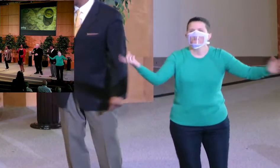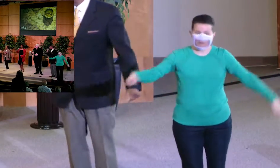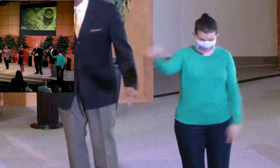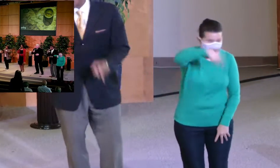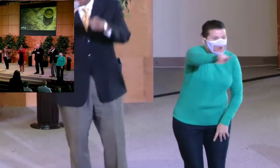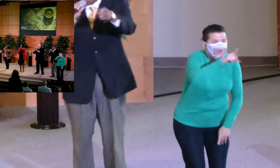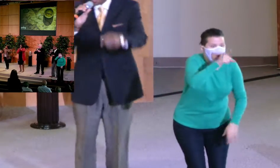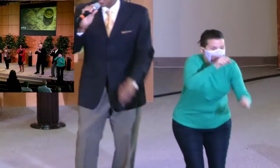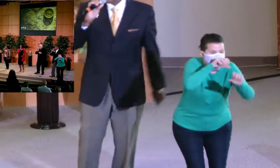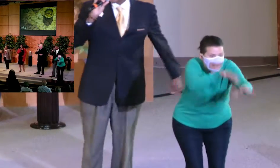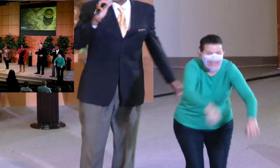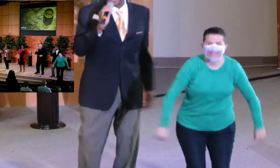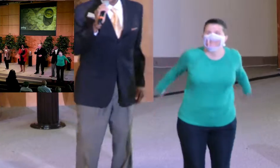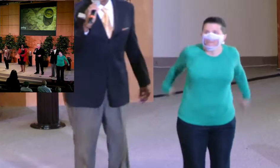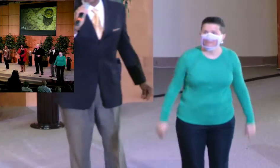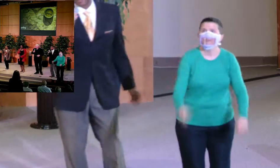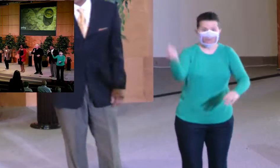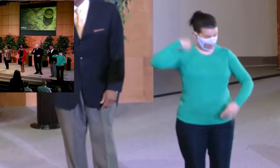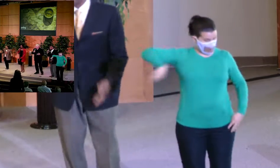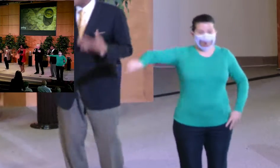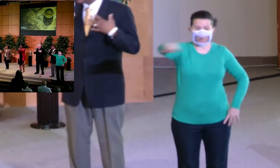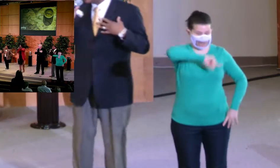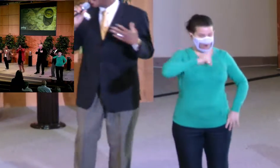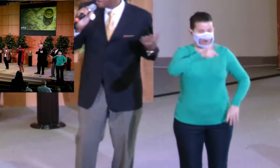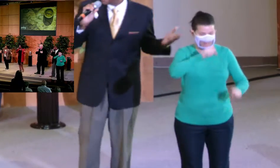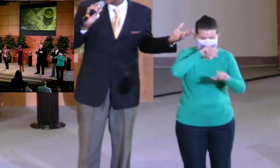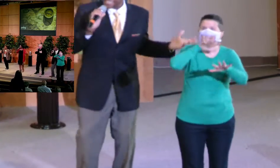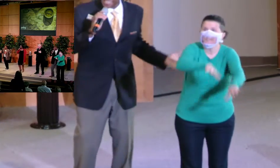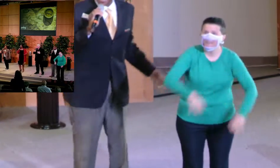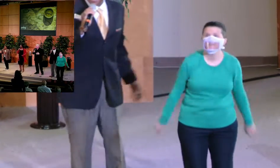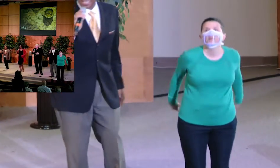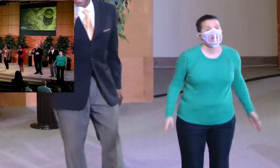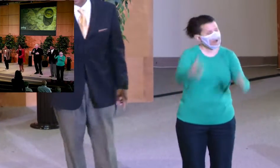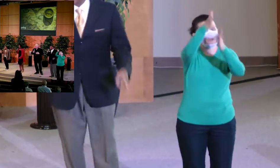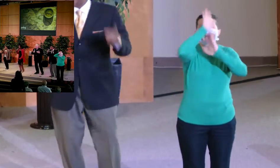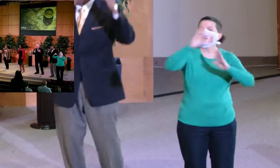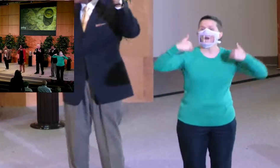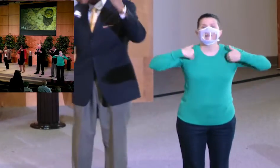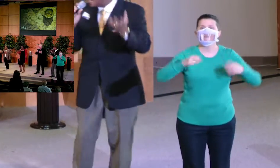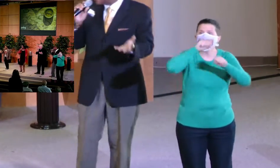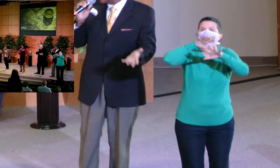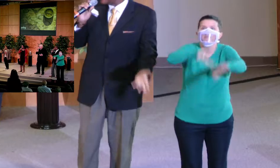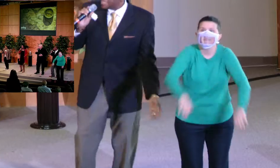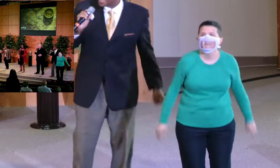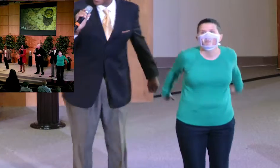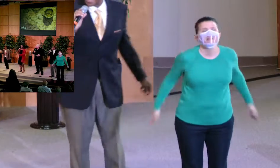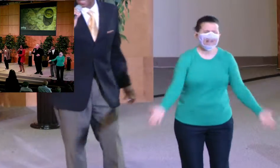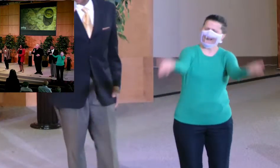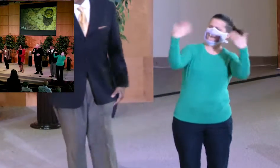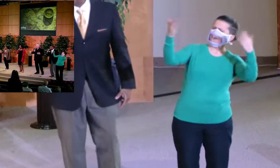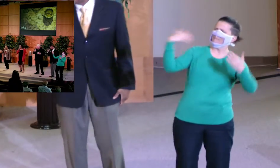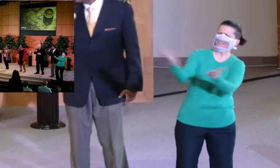You are a blessing. You are a blessing. We are a blessing. We are a blessing. God's got a blessing. God's got a blessing. Come on and